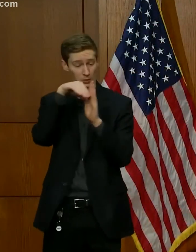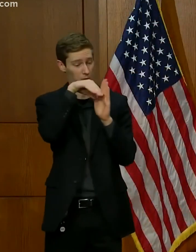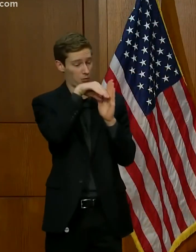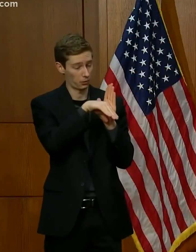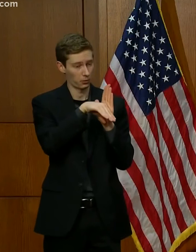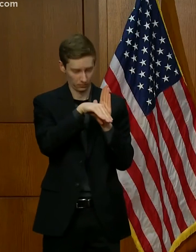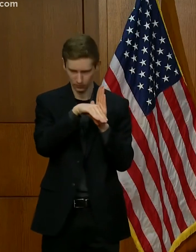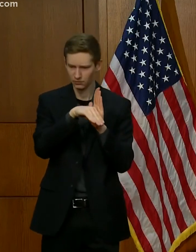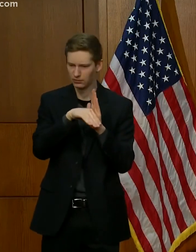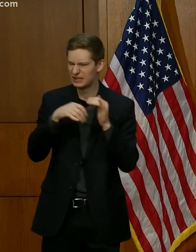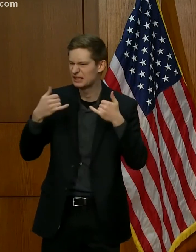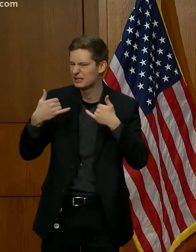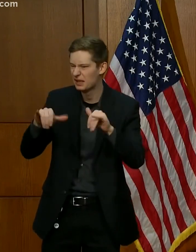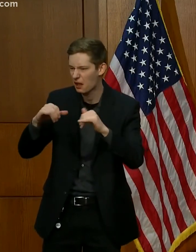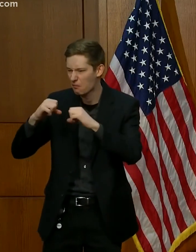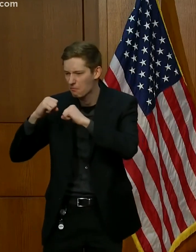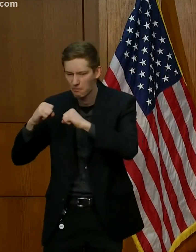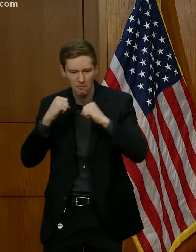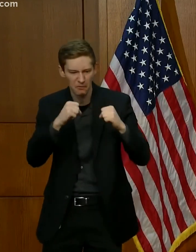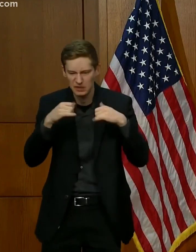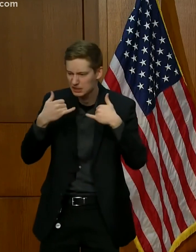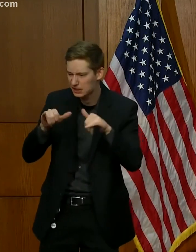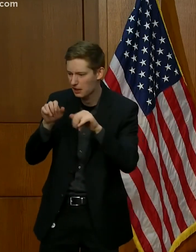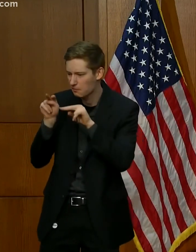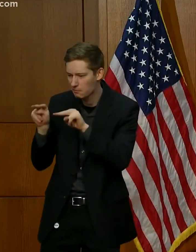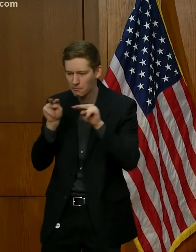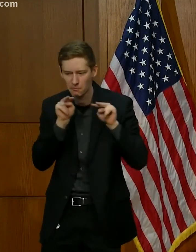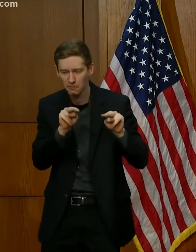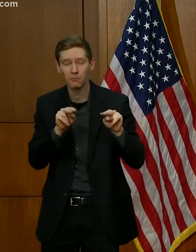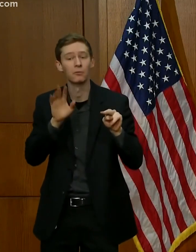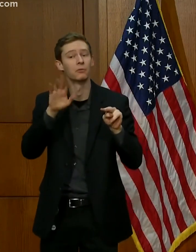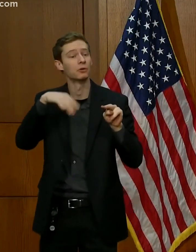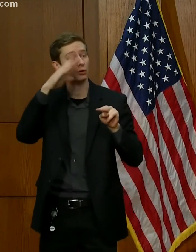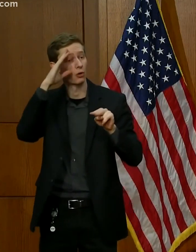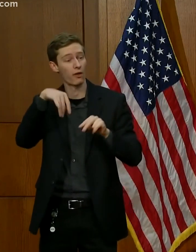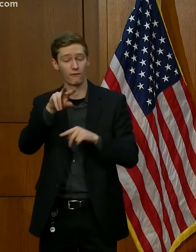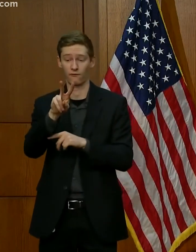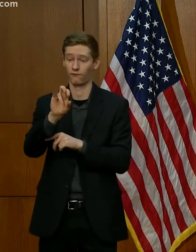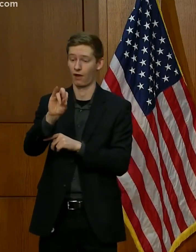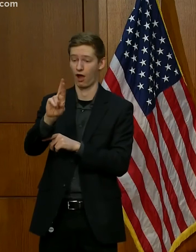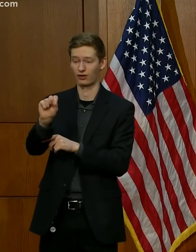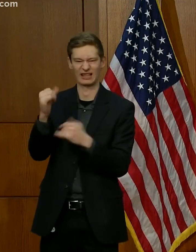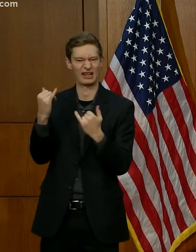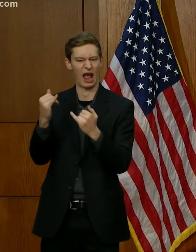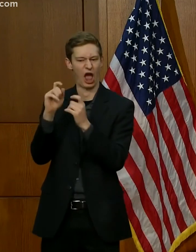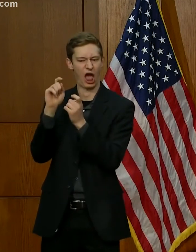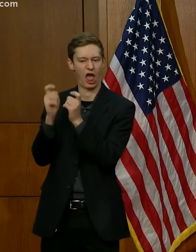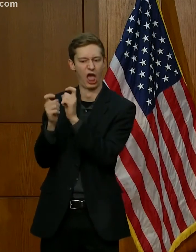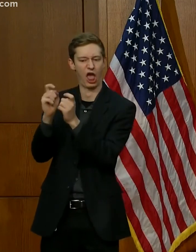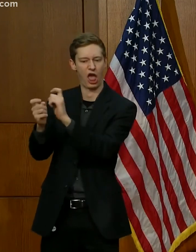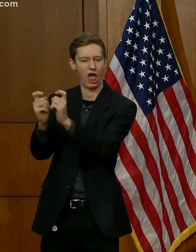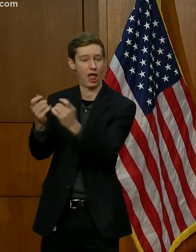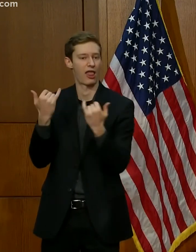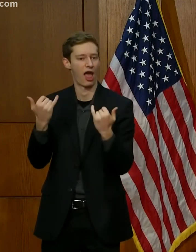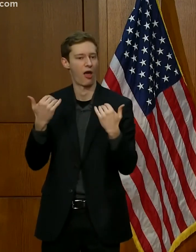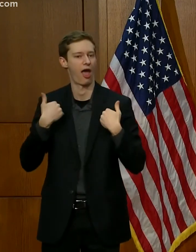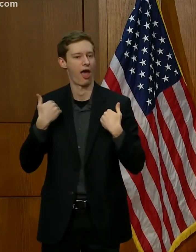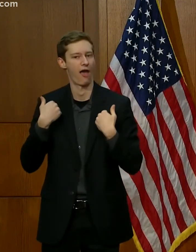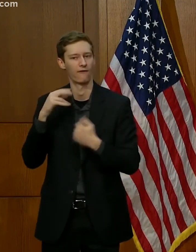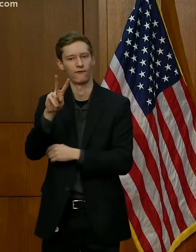our guard. The virus, as you have heard, is mutating and changing. The variant of the virus from